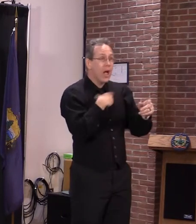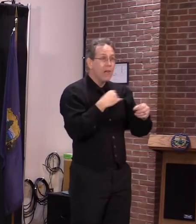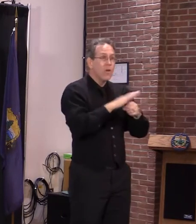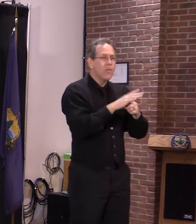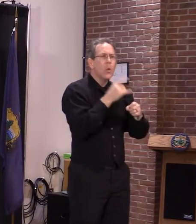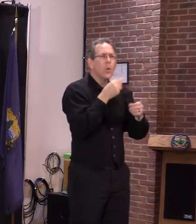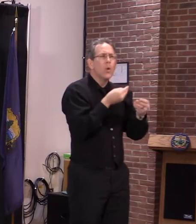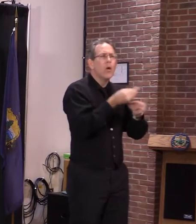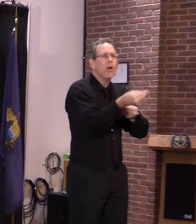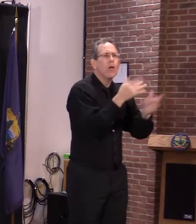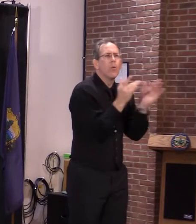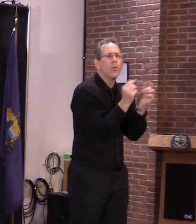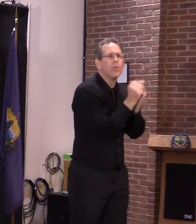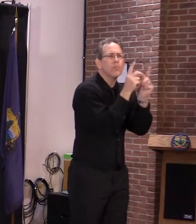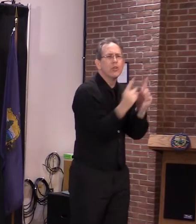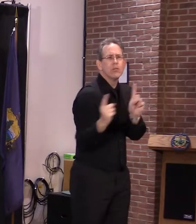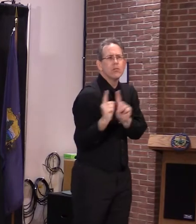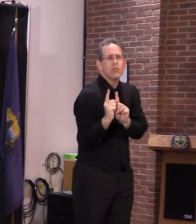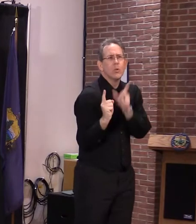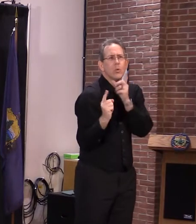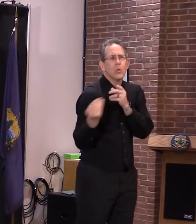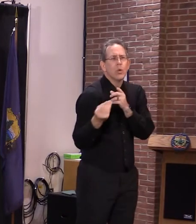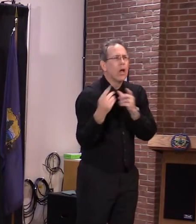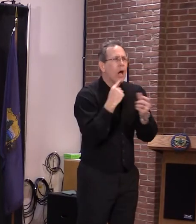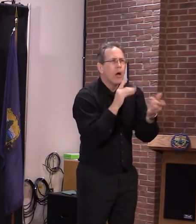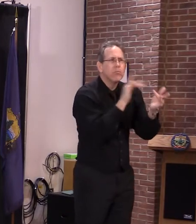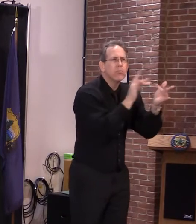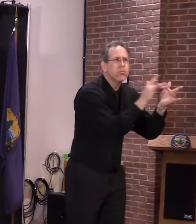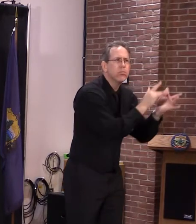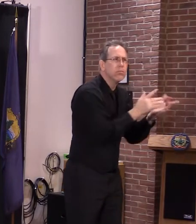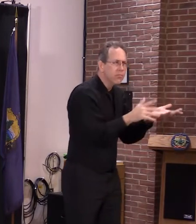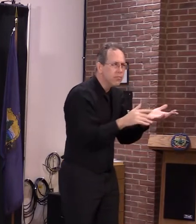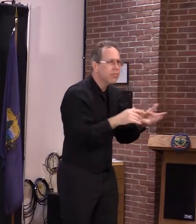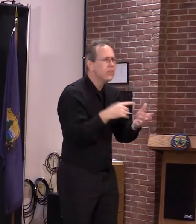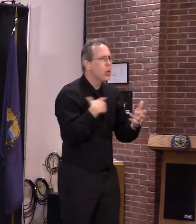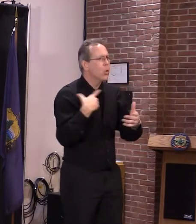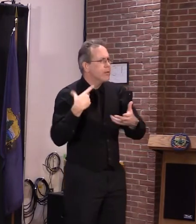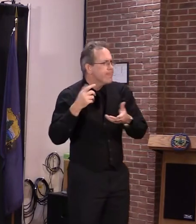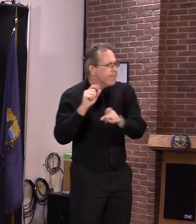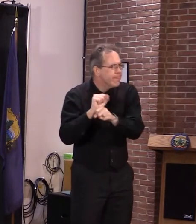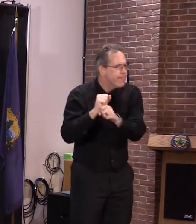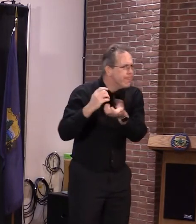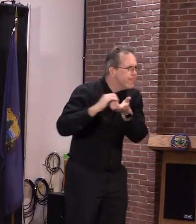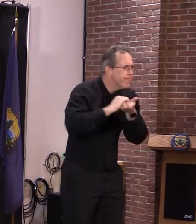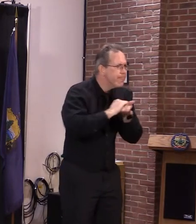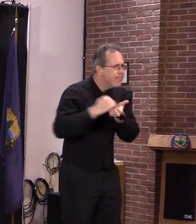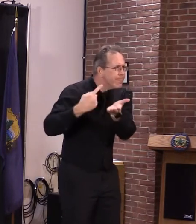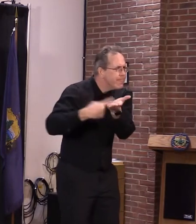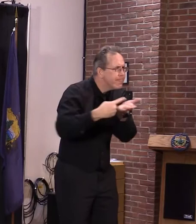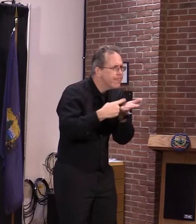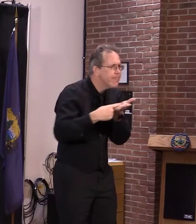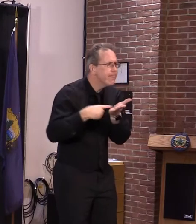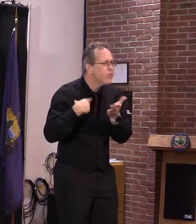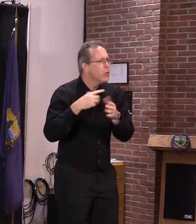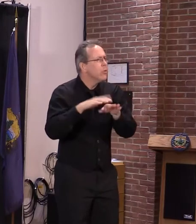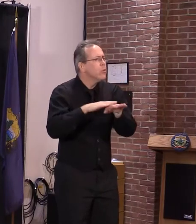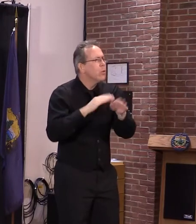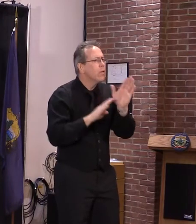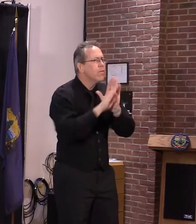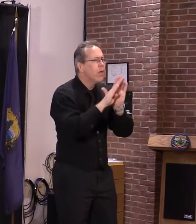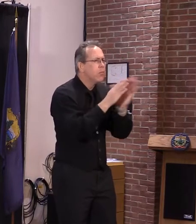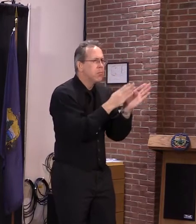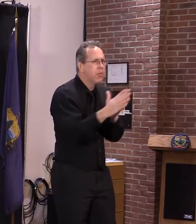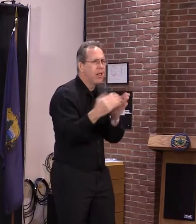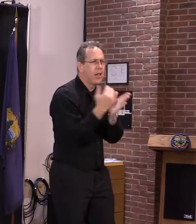Previously, this notification process happened through a labor-intensive and relatively slow process of contact tracing.